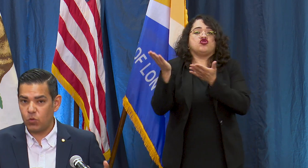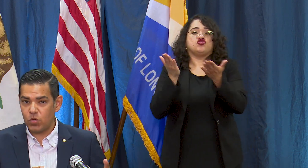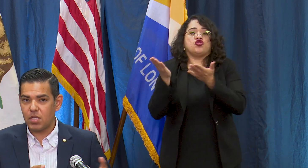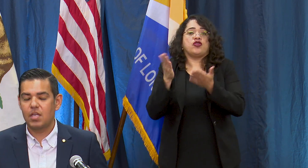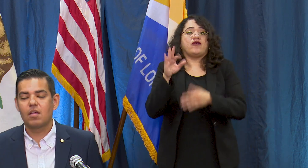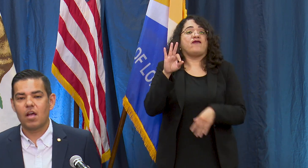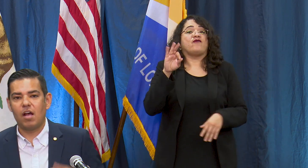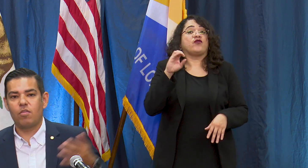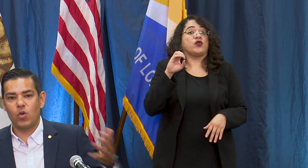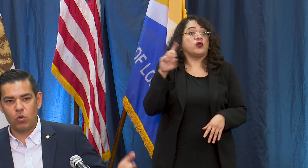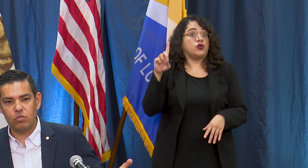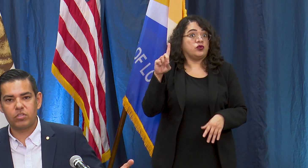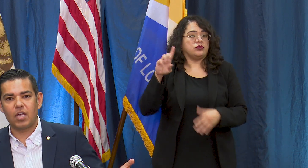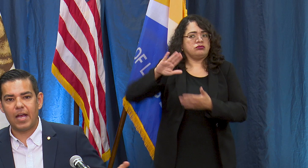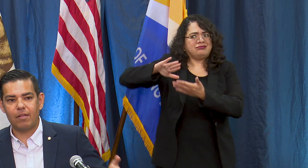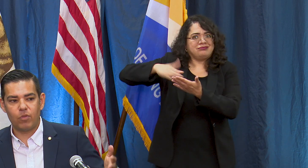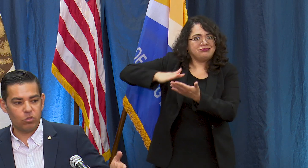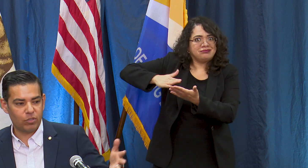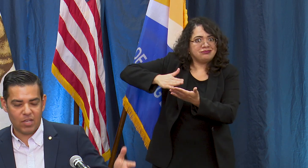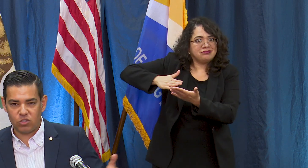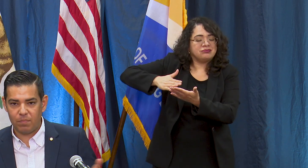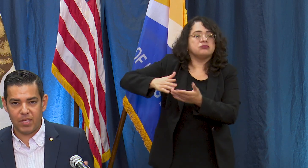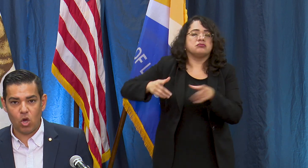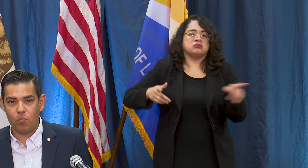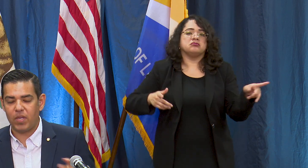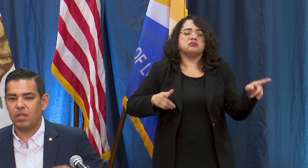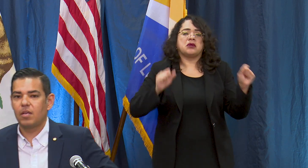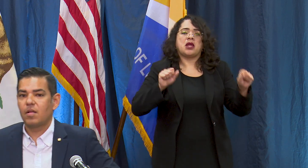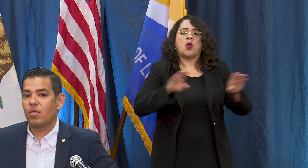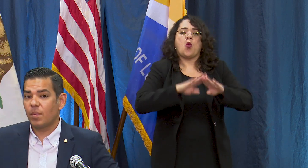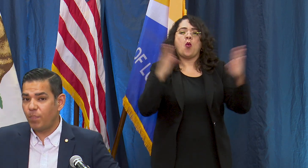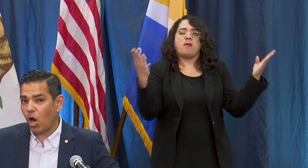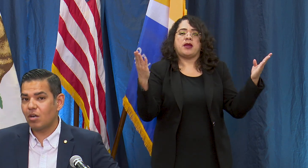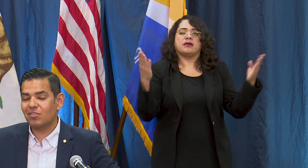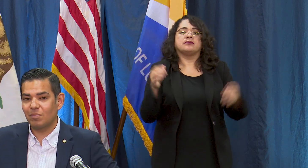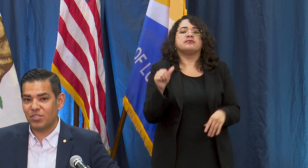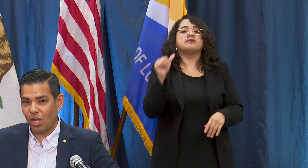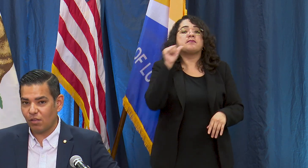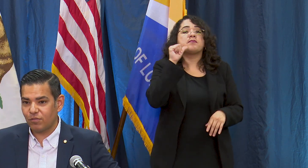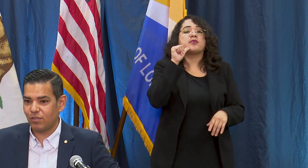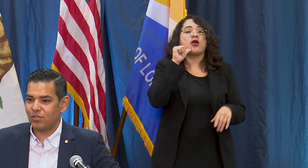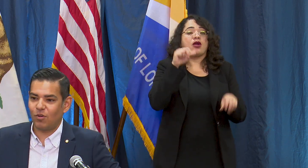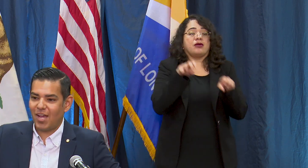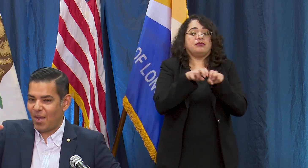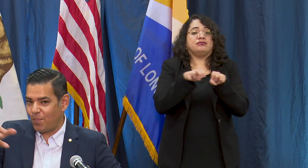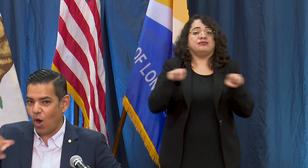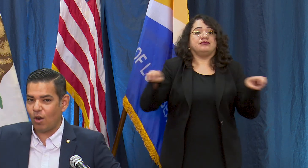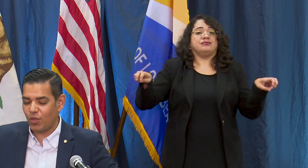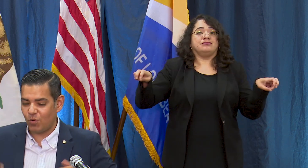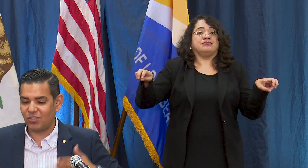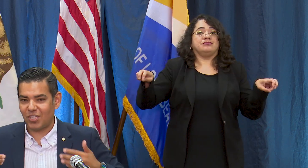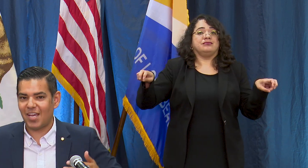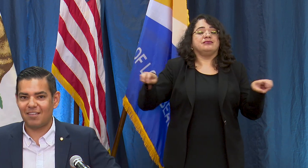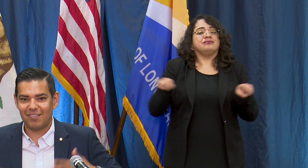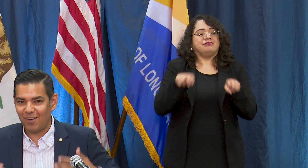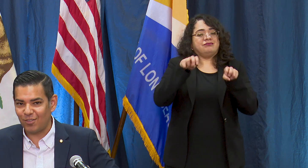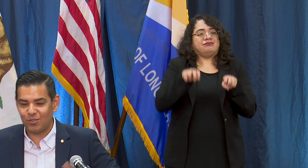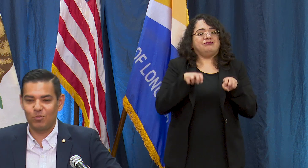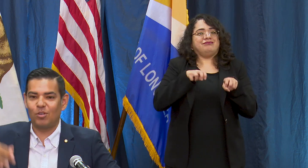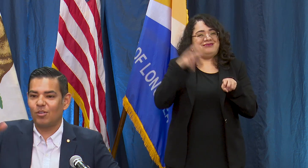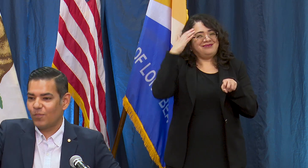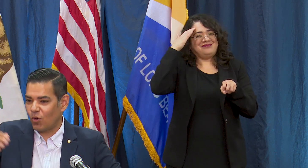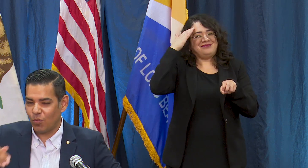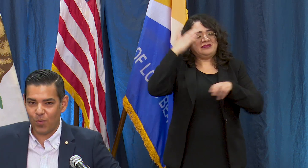serving food, those locations can be open. The bars themselves, so a bar that you would sit at